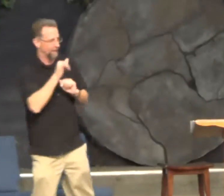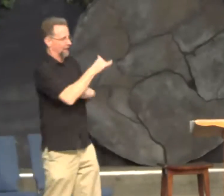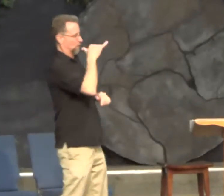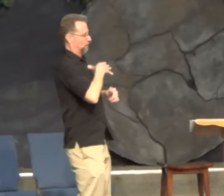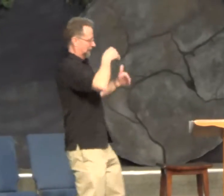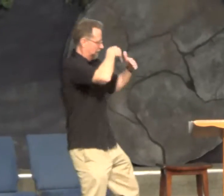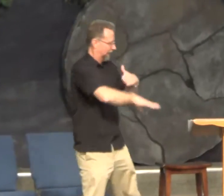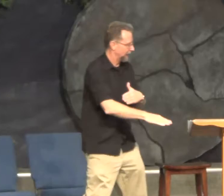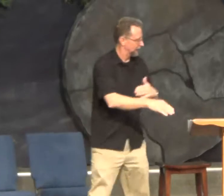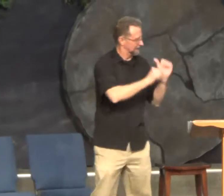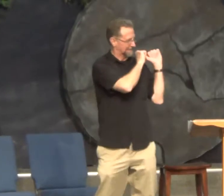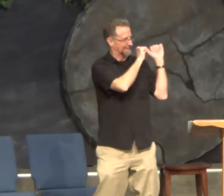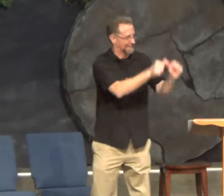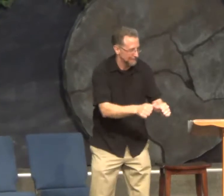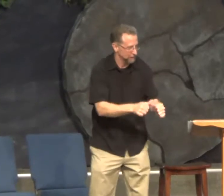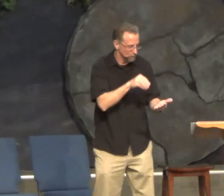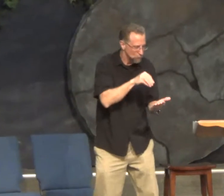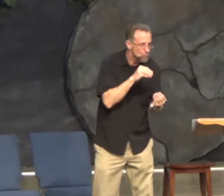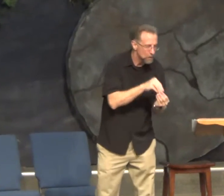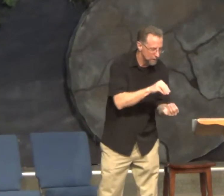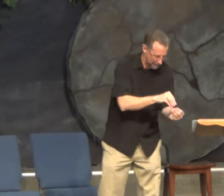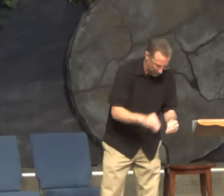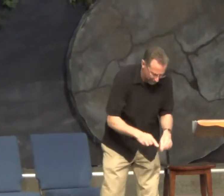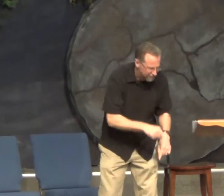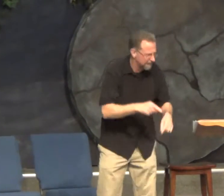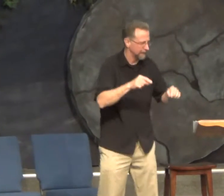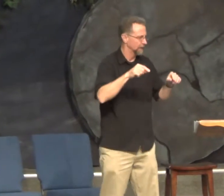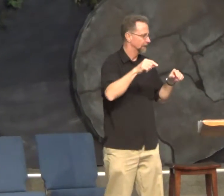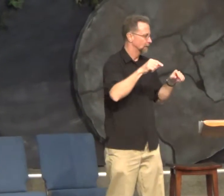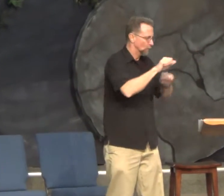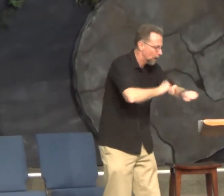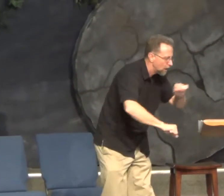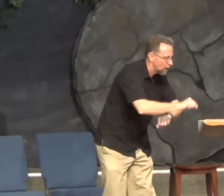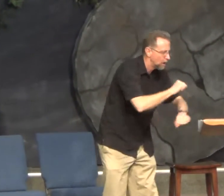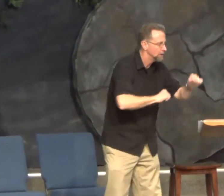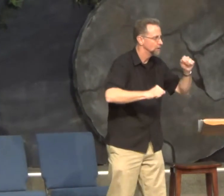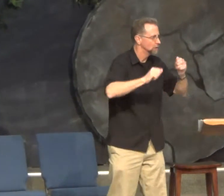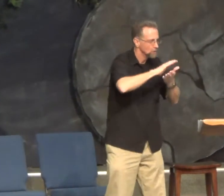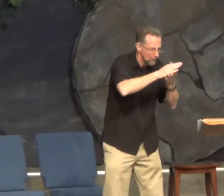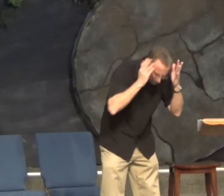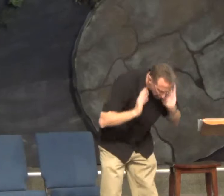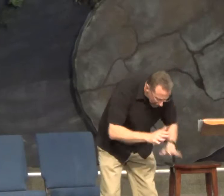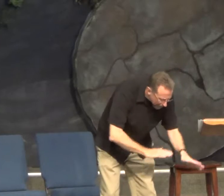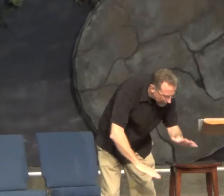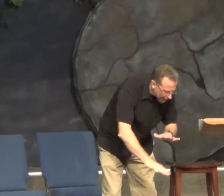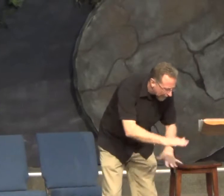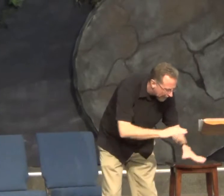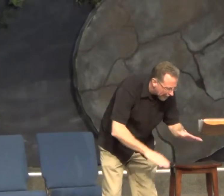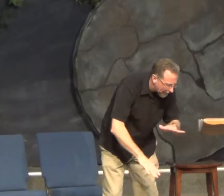No, but this woman came in here. She was there. She washed my feet. And she used